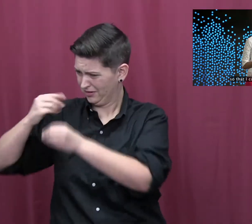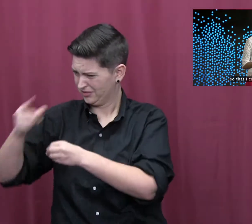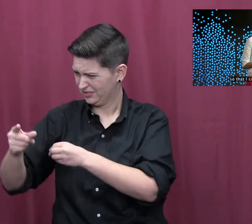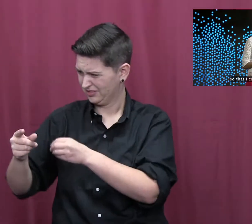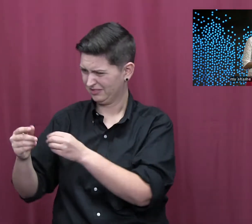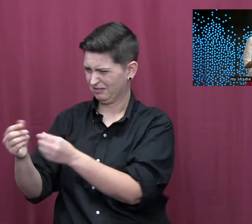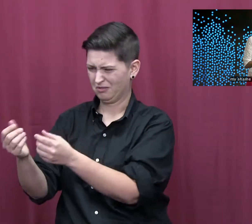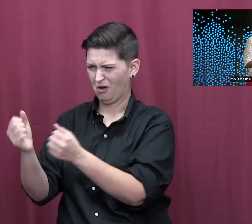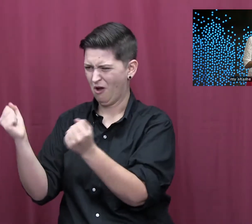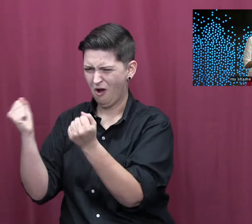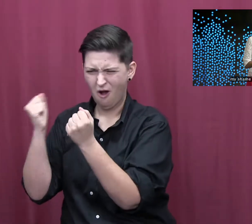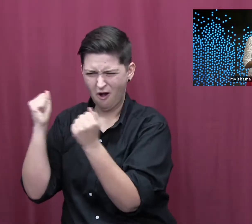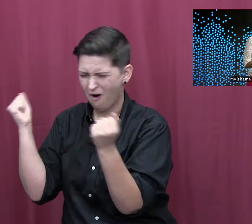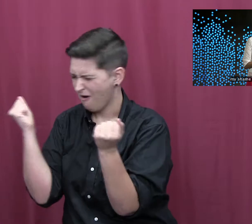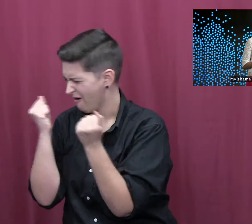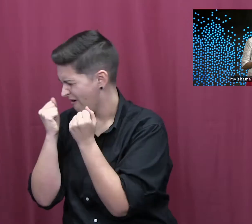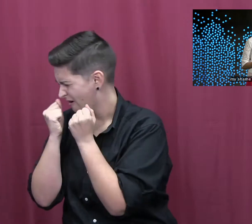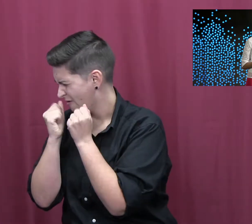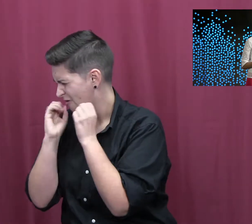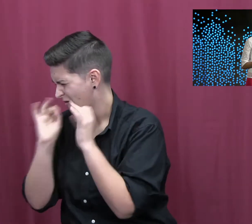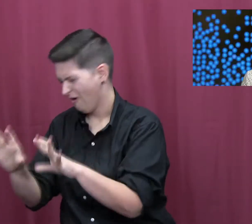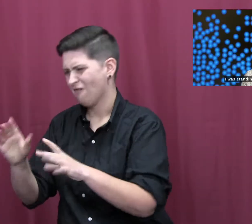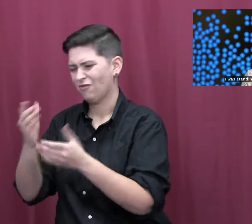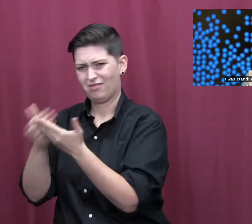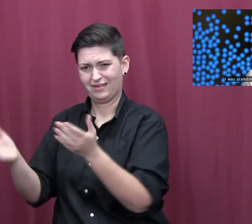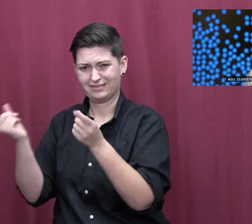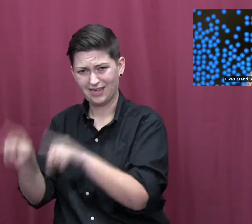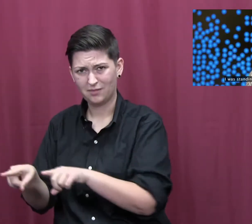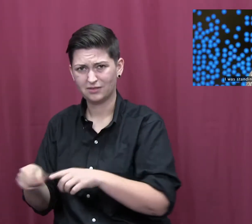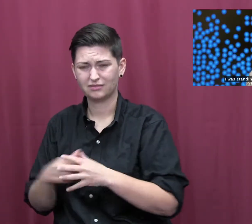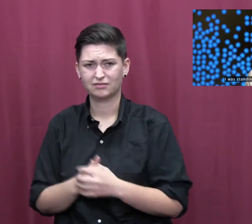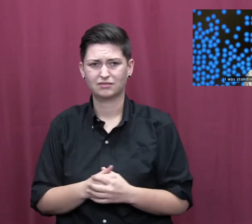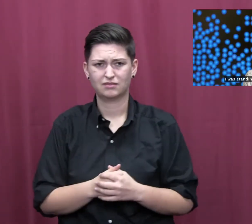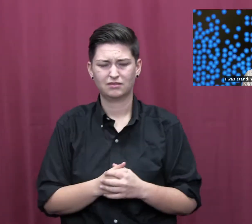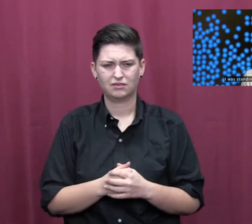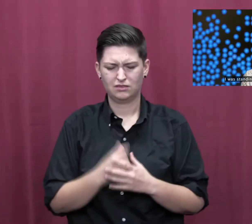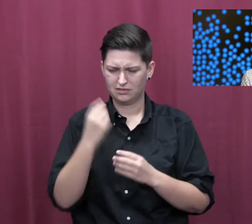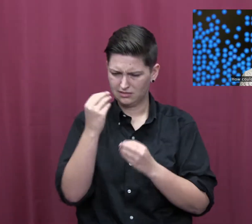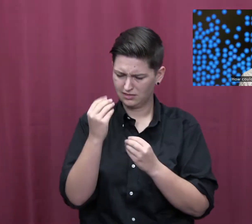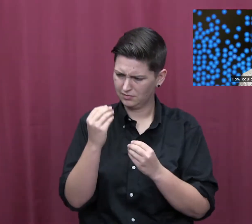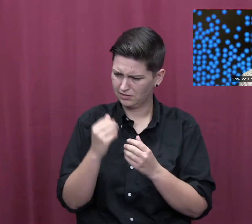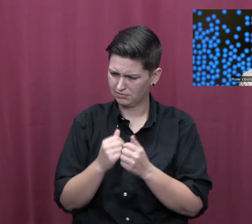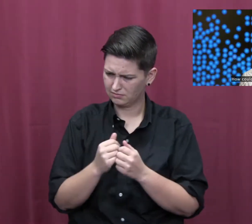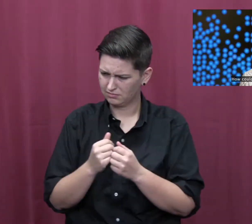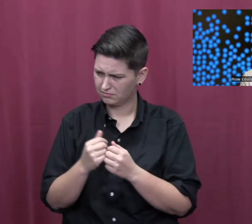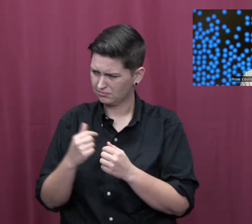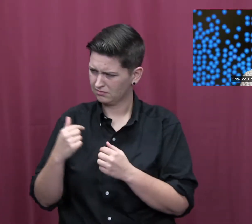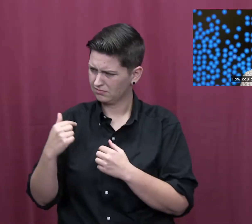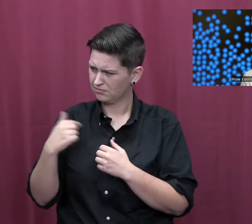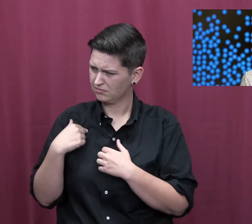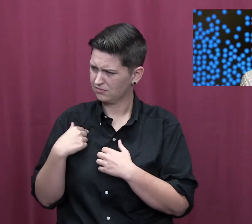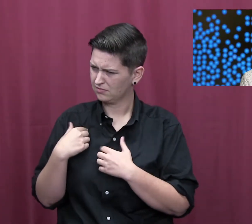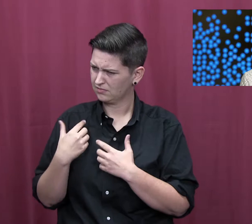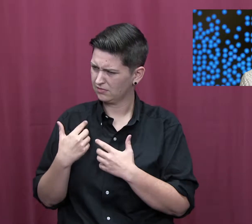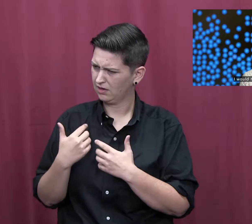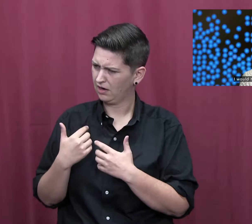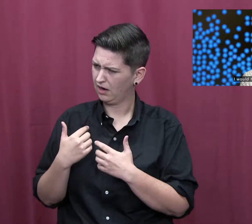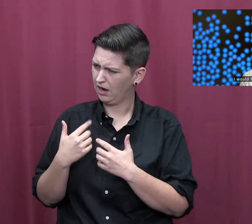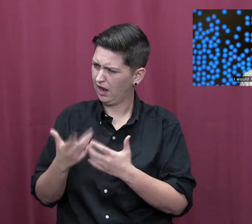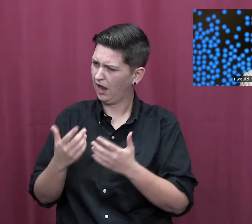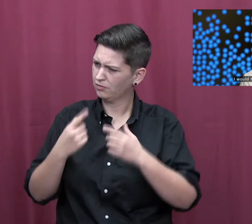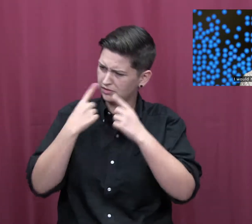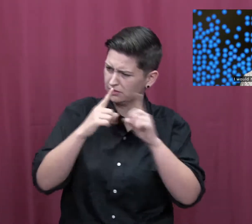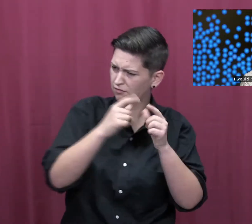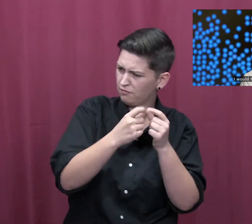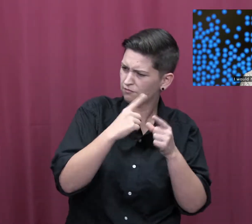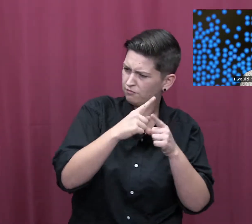better, my shame grew even deeper. I was standing on their shoulders. How could I let them down? I would hold